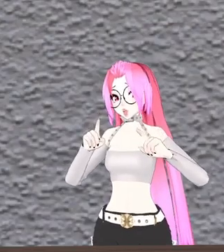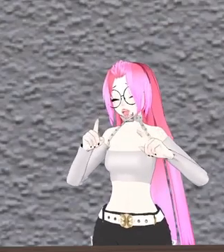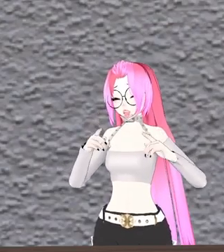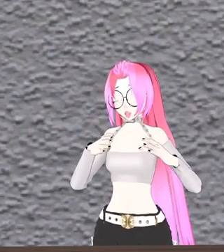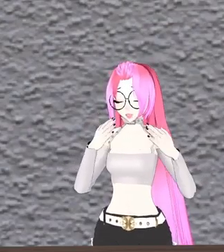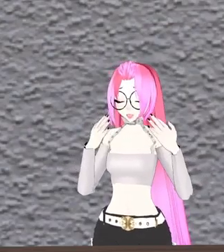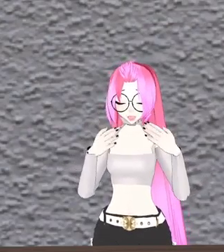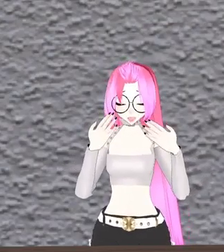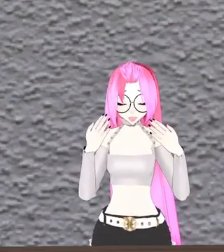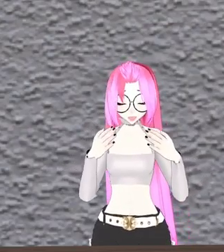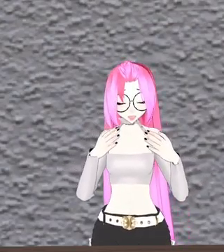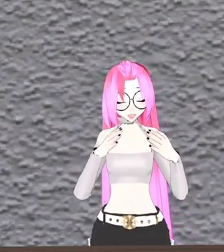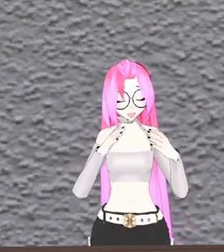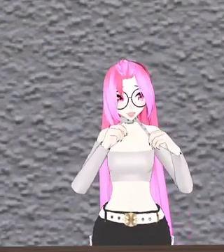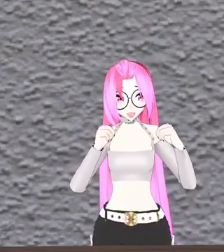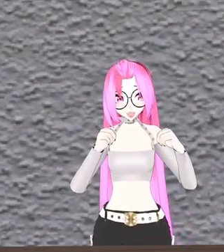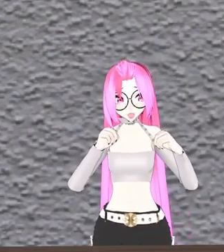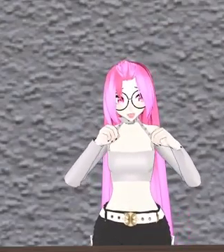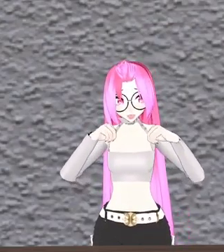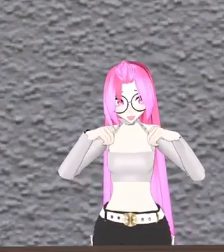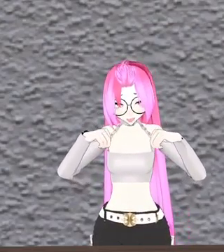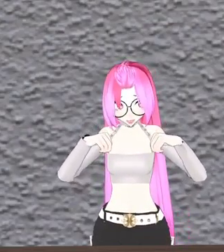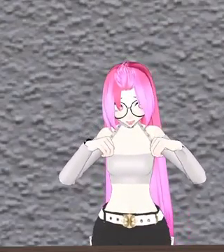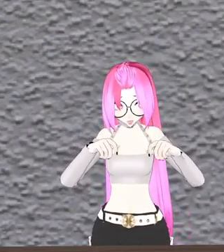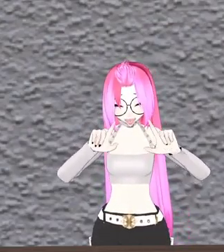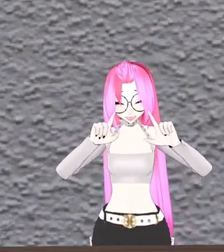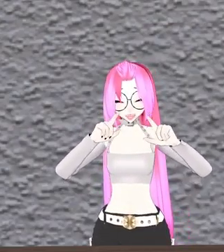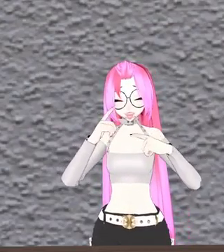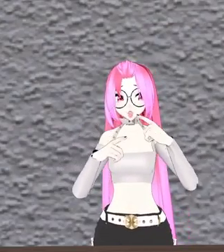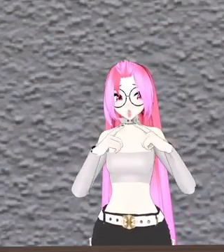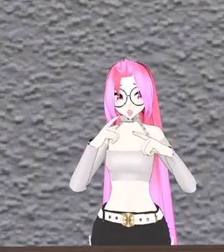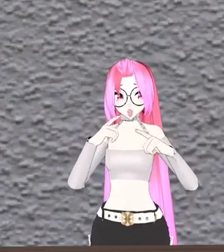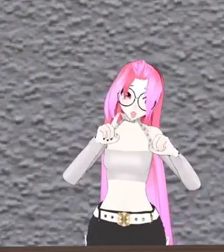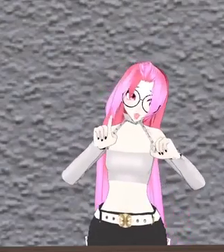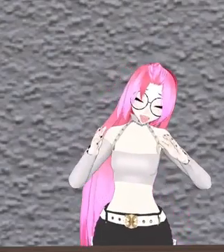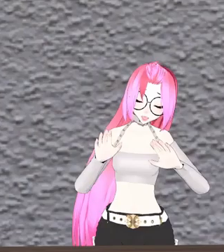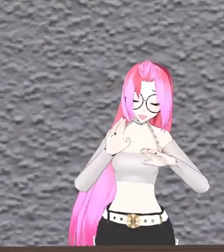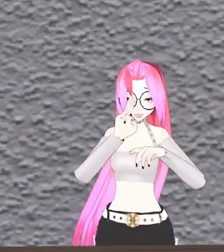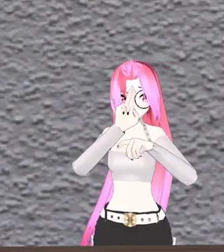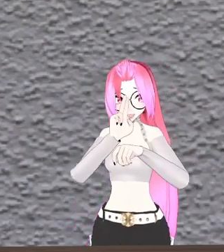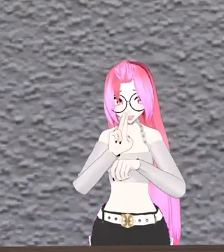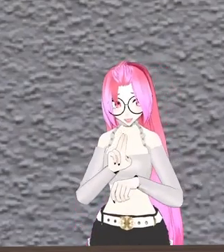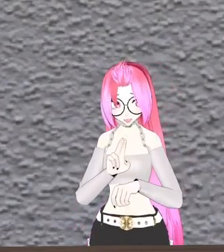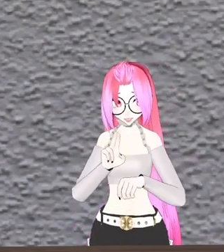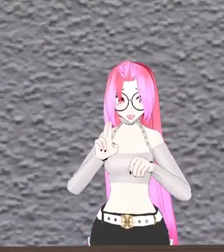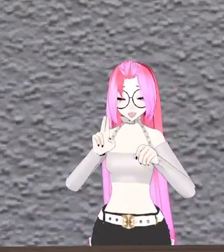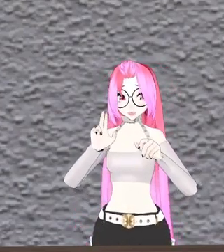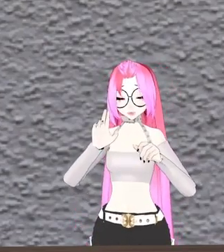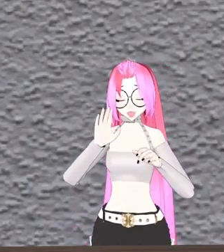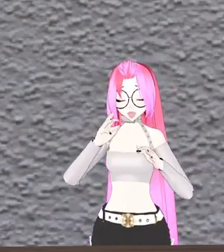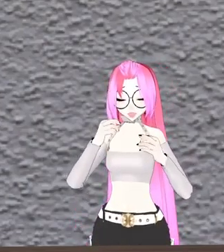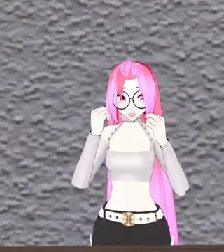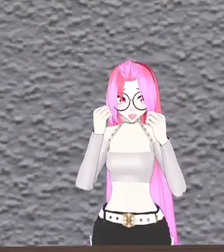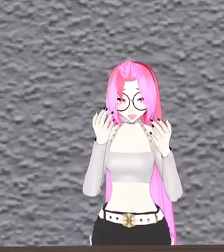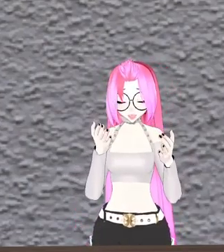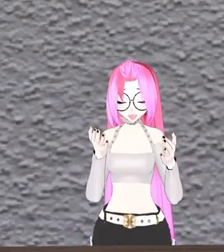But although I'm very happy and it allowed me to have more liberty with sign, I am still getting used to them. So I'm letting you